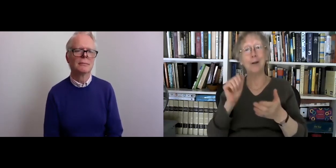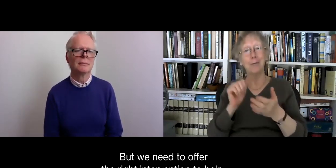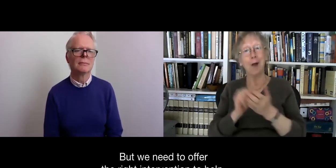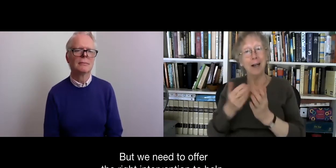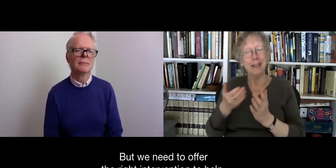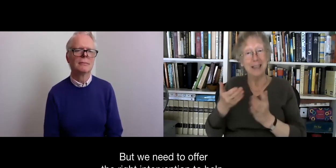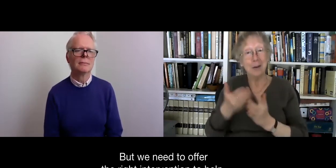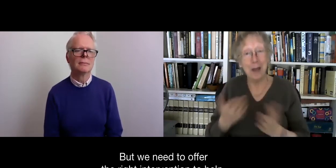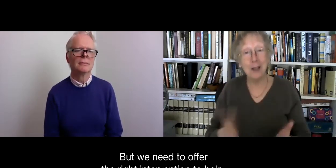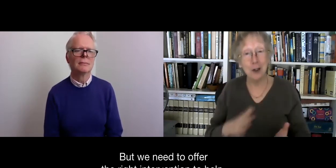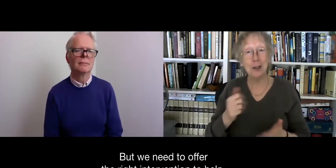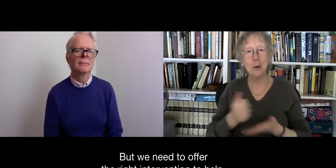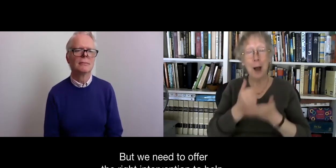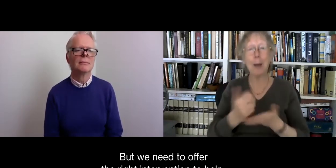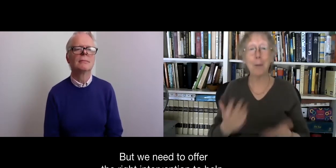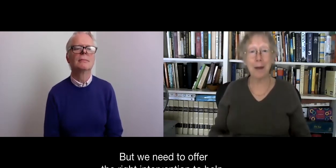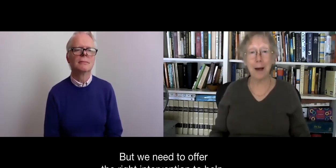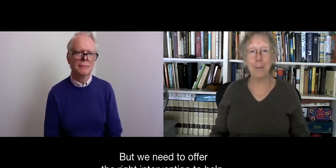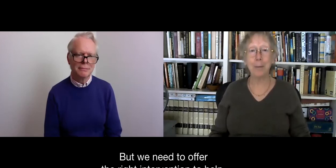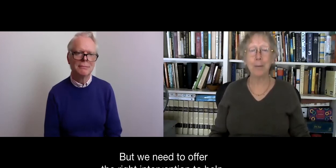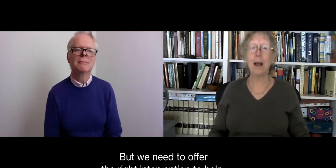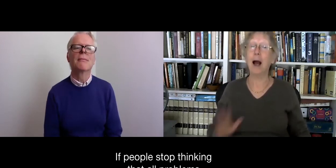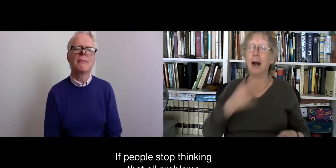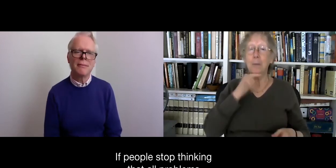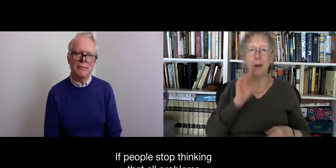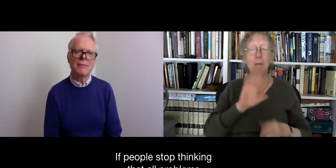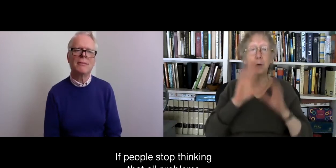But we need to offer the right intervention to help.